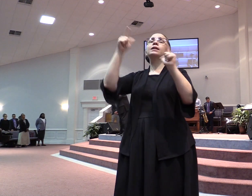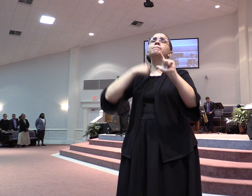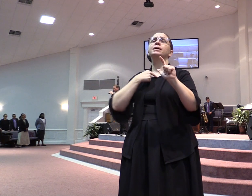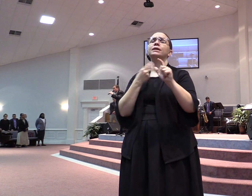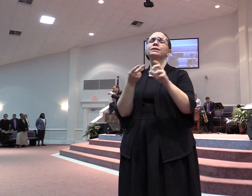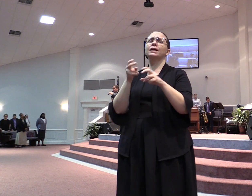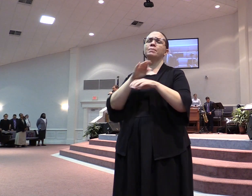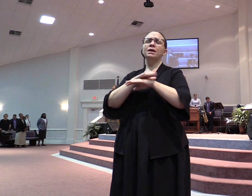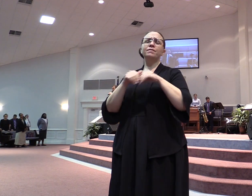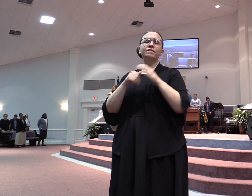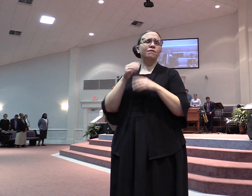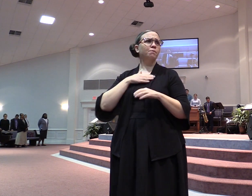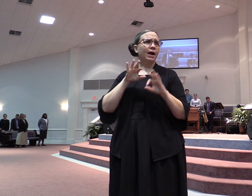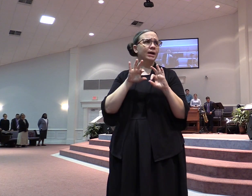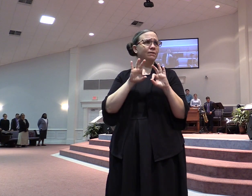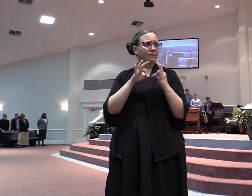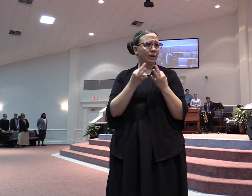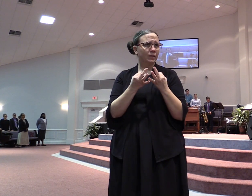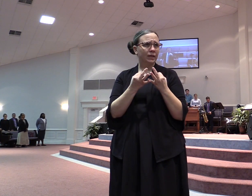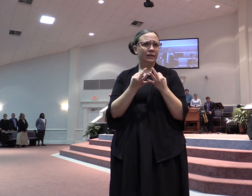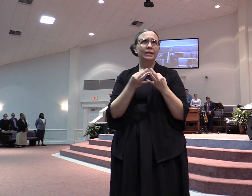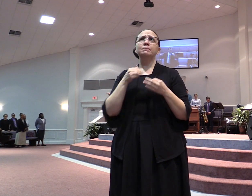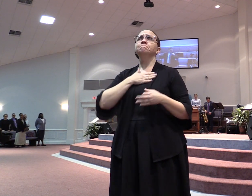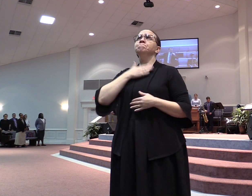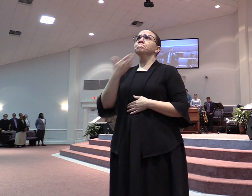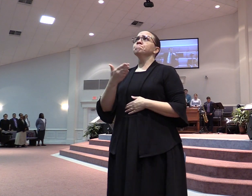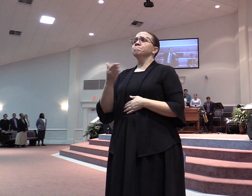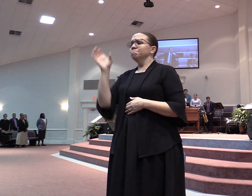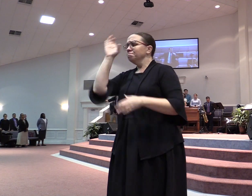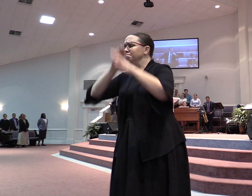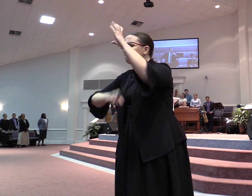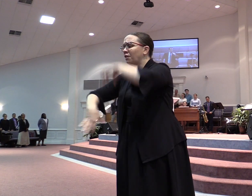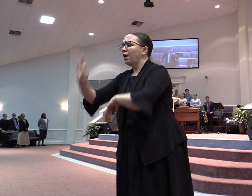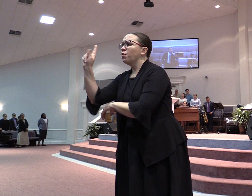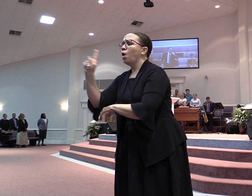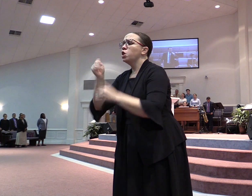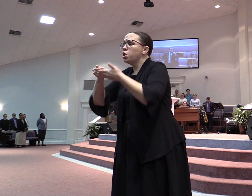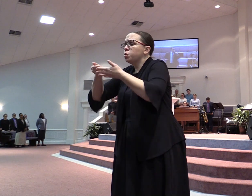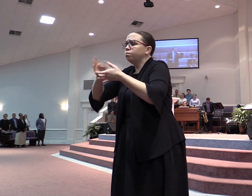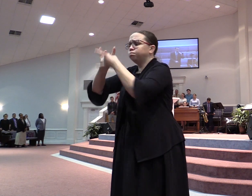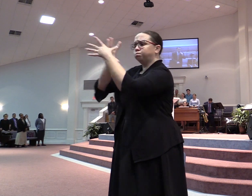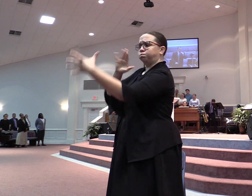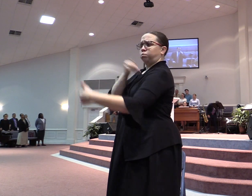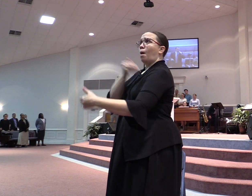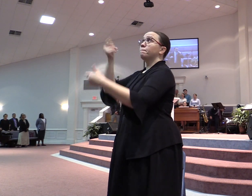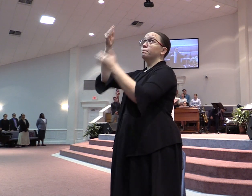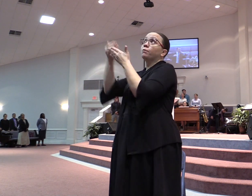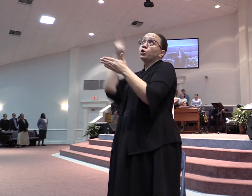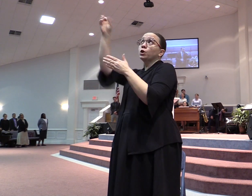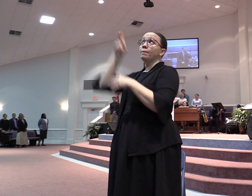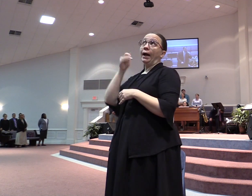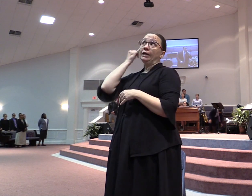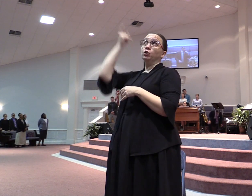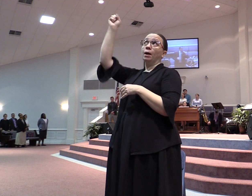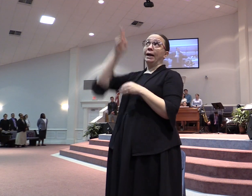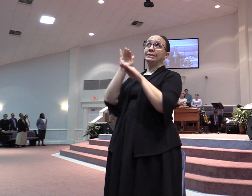up out of the comfort of the 99. And let me be willing to go find that one lost soul before you come back. Because if you come back